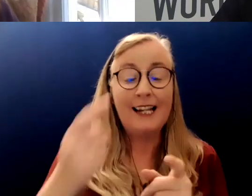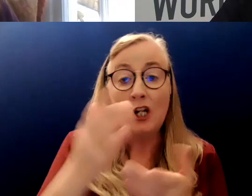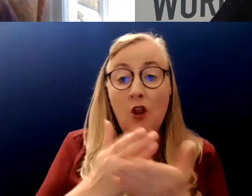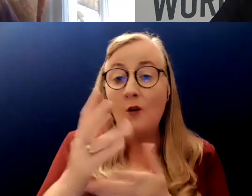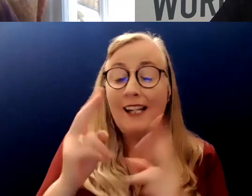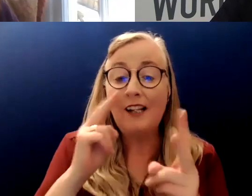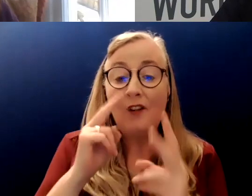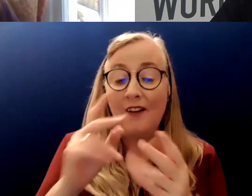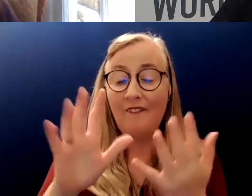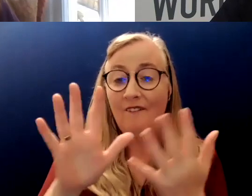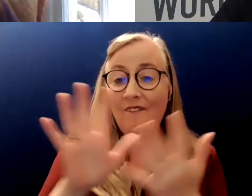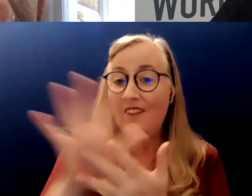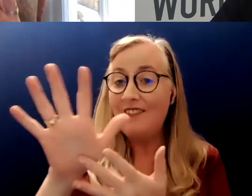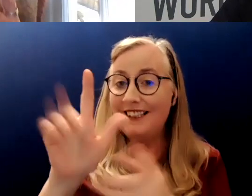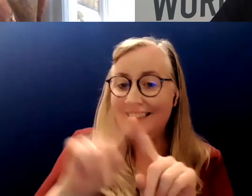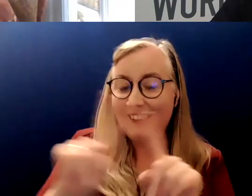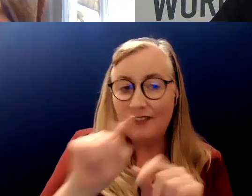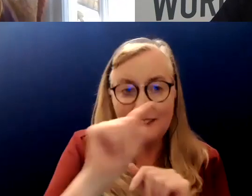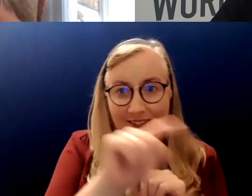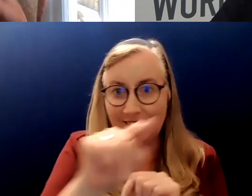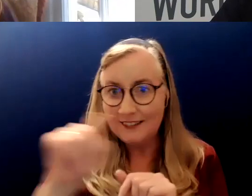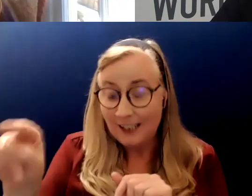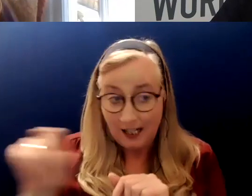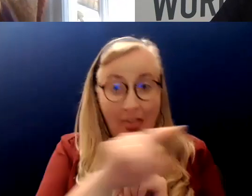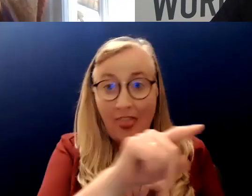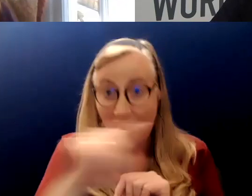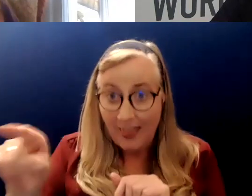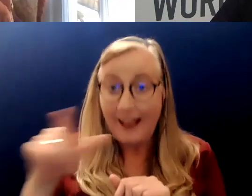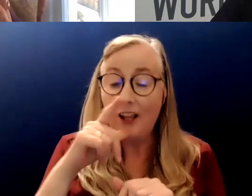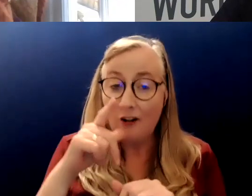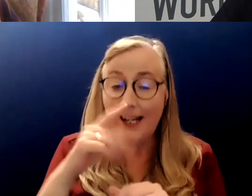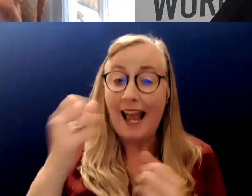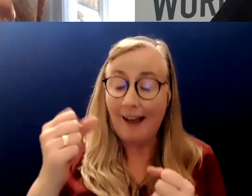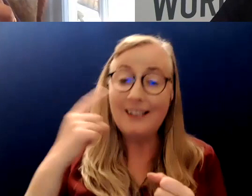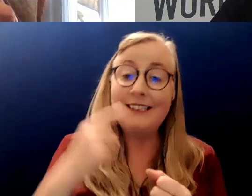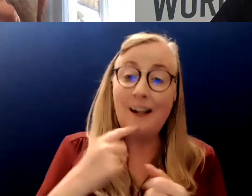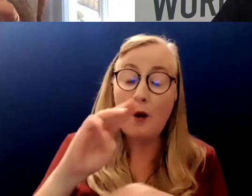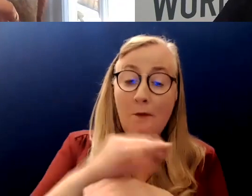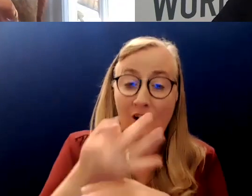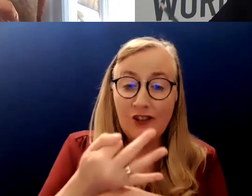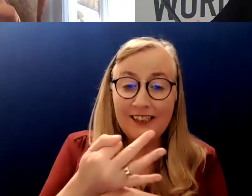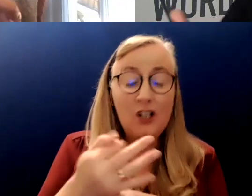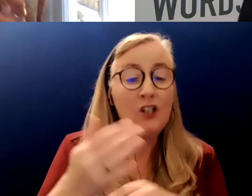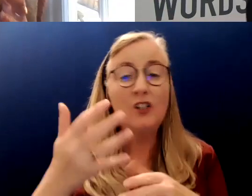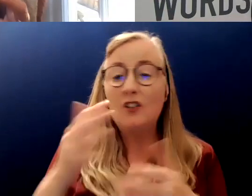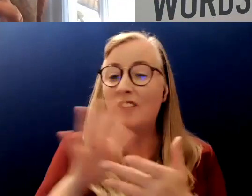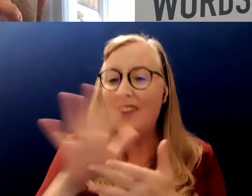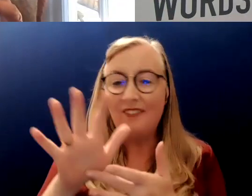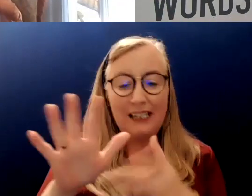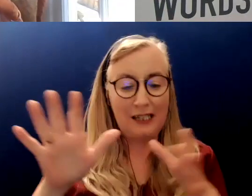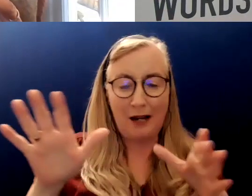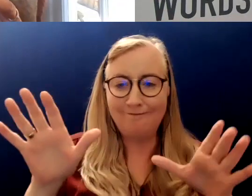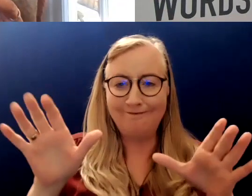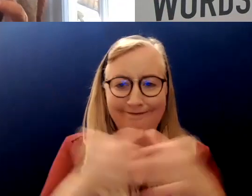15 subjects who were hearing and had deaf parents. And this was a skewed population. I knew that